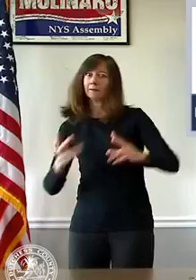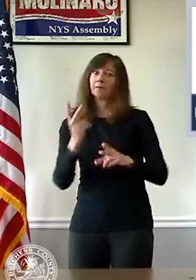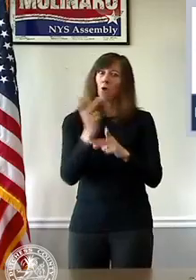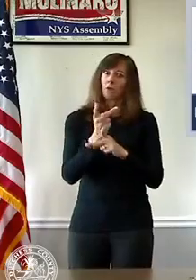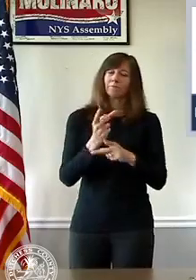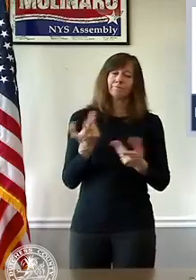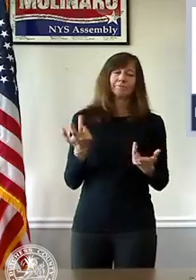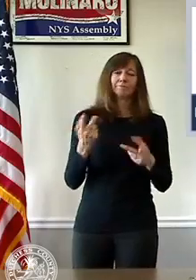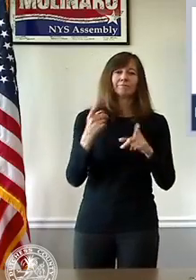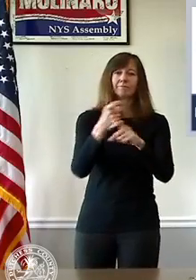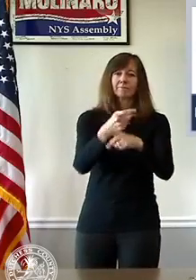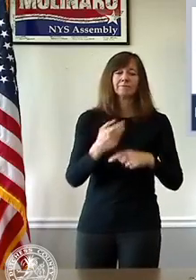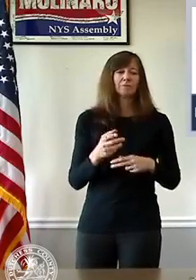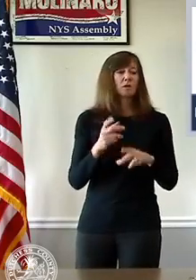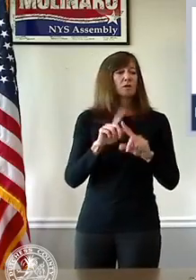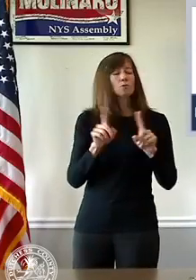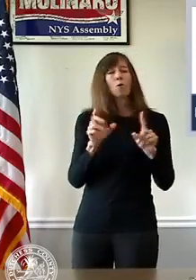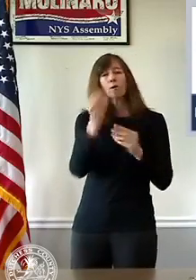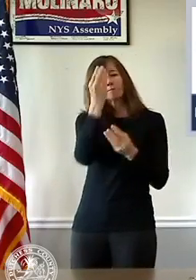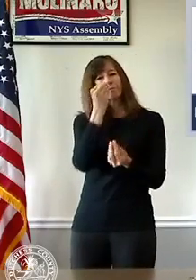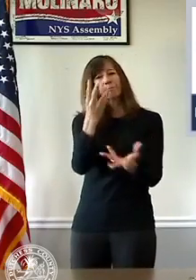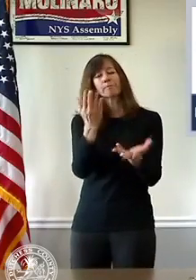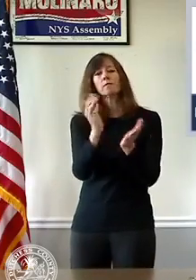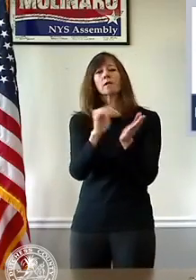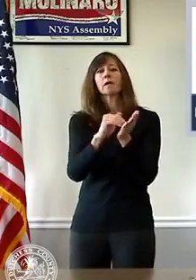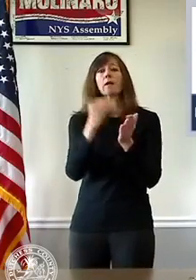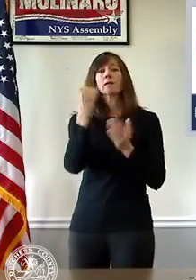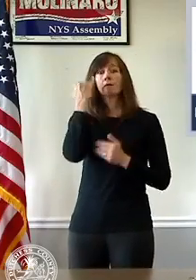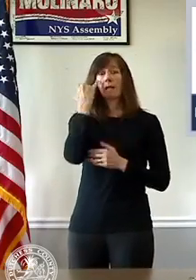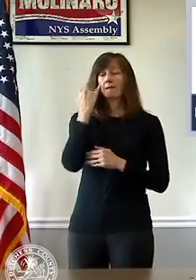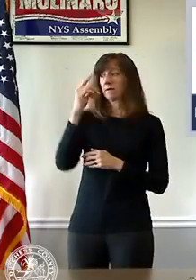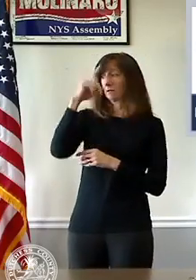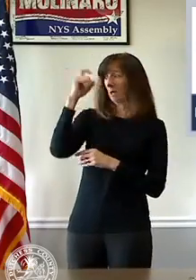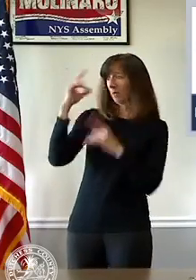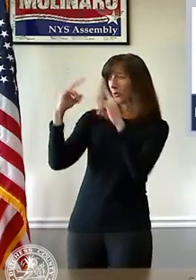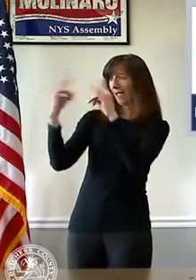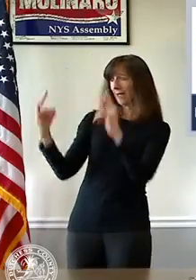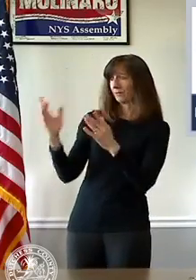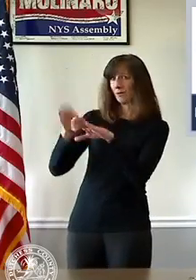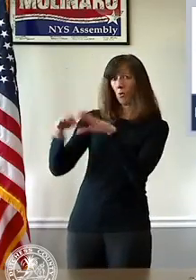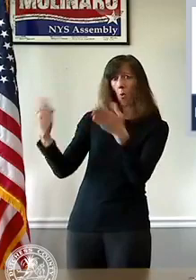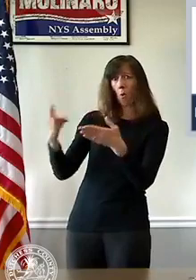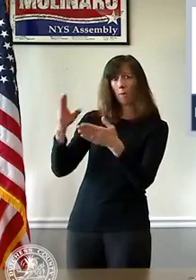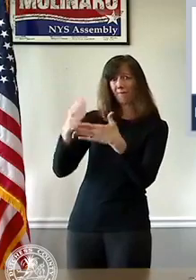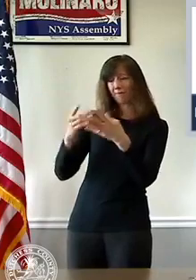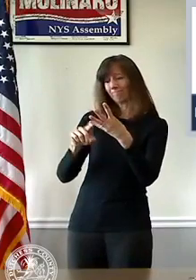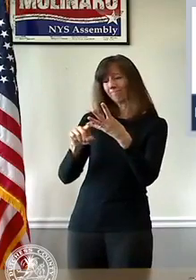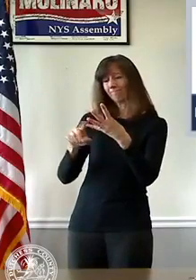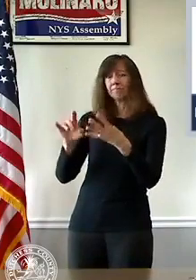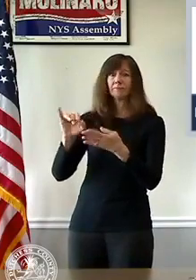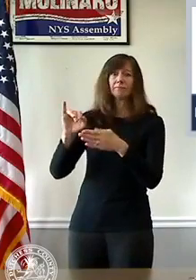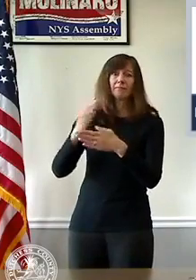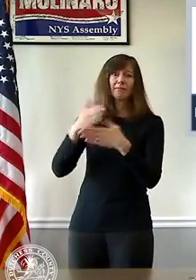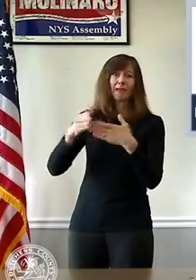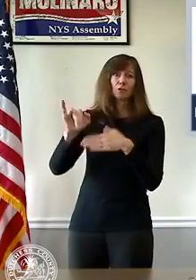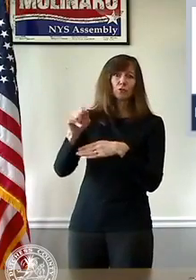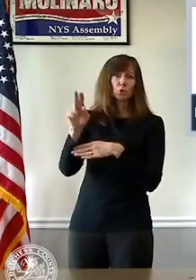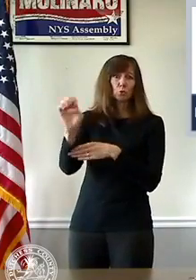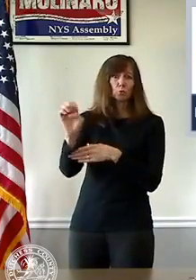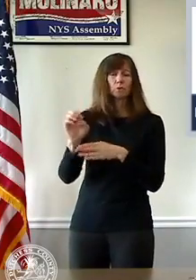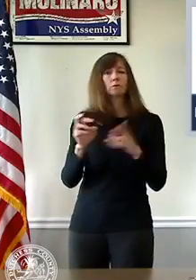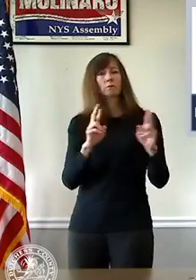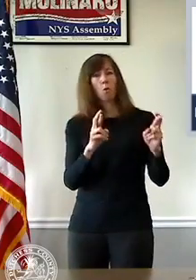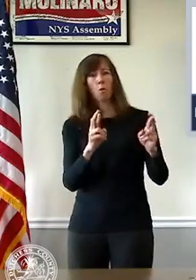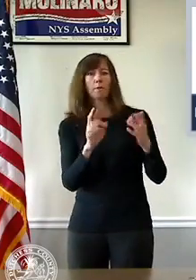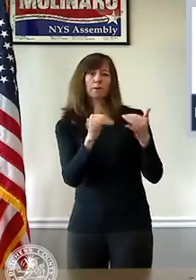you again, if summer camps are allowed to be open the end of June, we're hoping the state makes clear direction that all playgrounds and sort of those sort